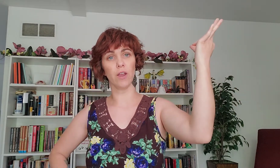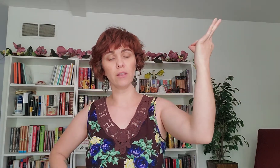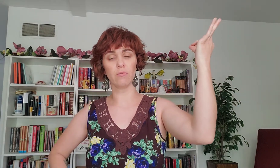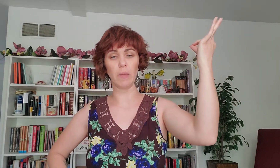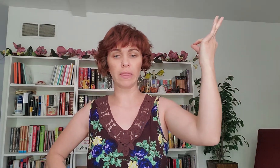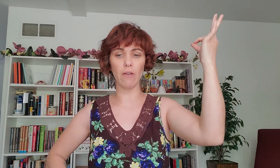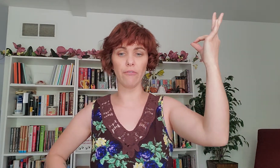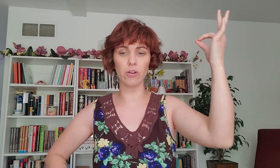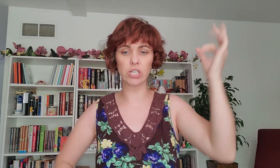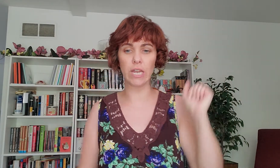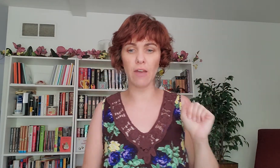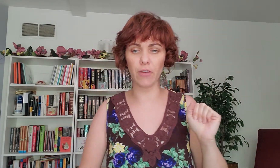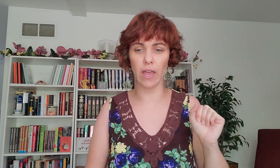France. We make that flourishy F again.